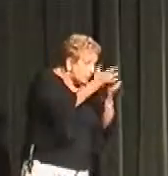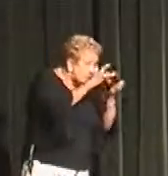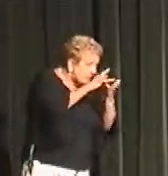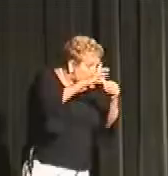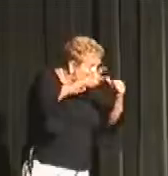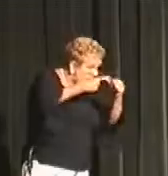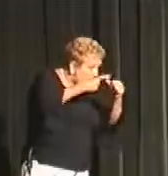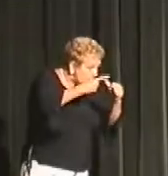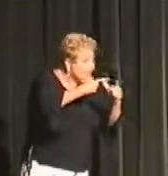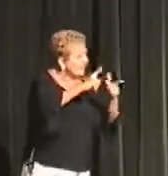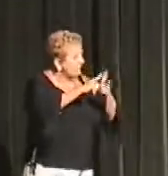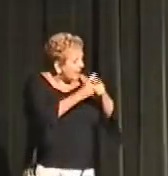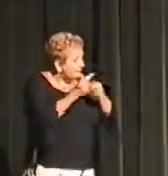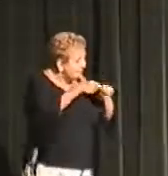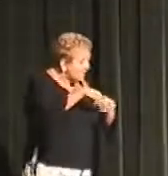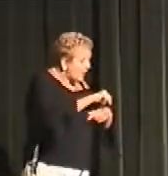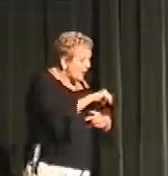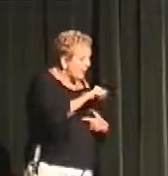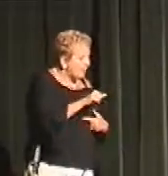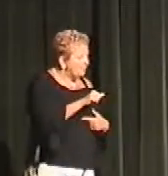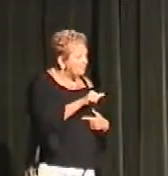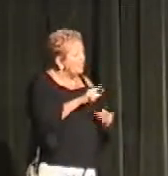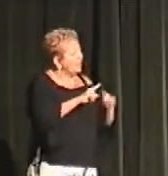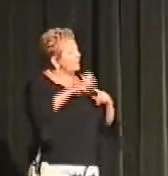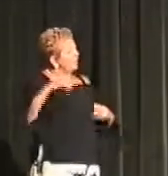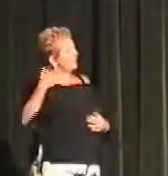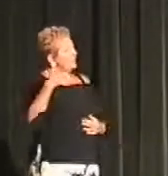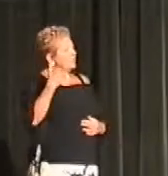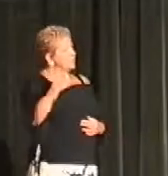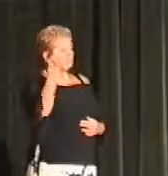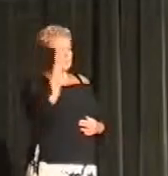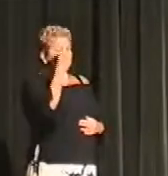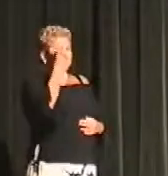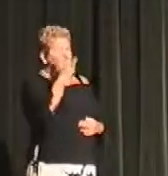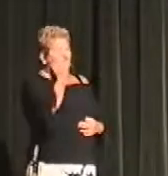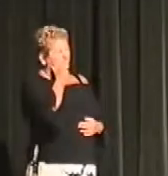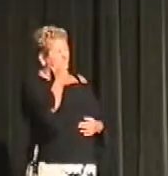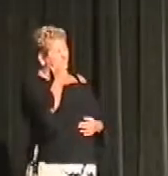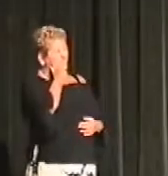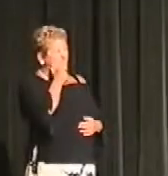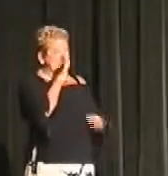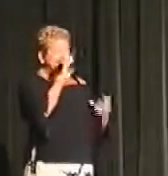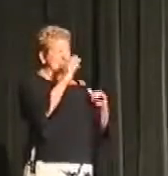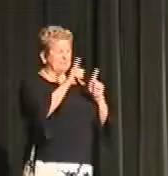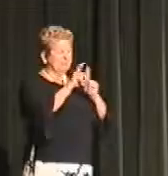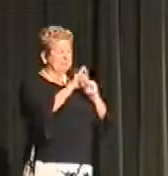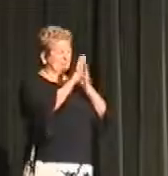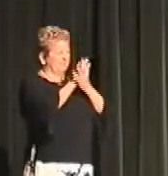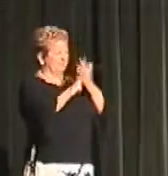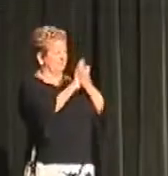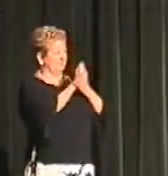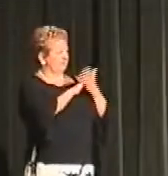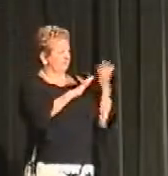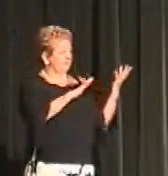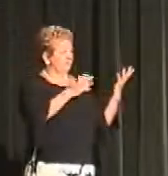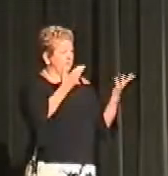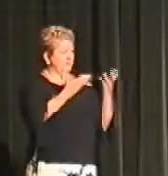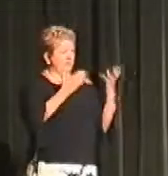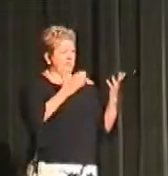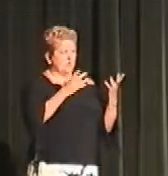like that. But it seems like every once in a while I wonder and worry that it gets a little murky, depending on how you come through, that you might think there's some money involved, and that's